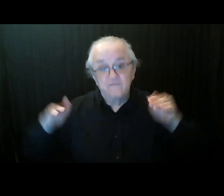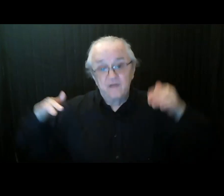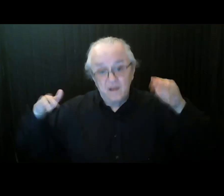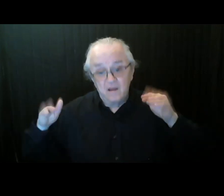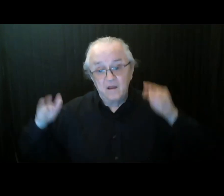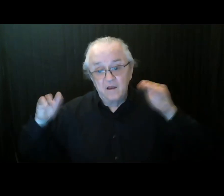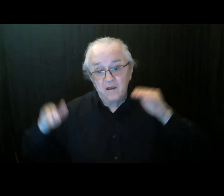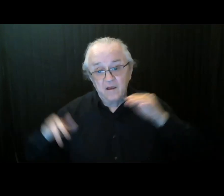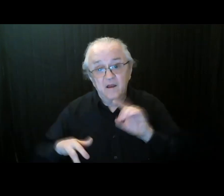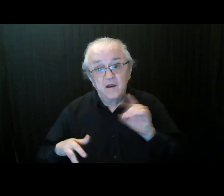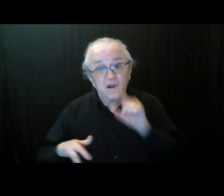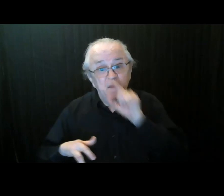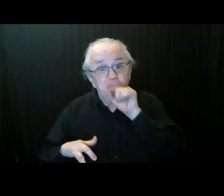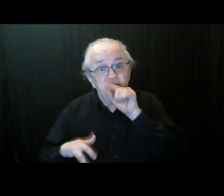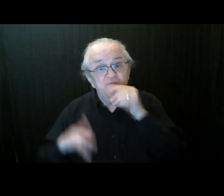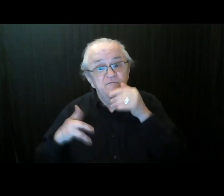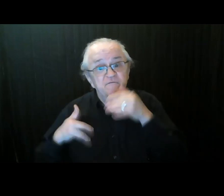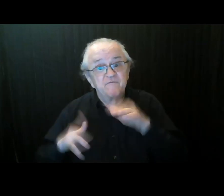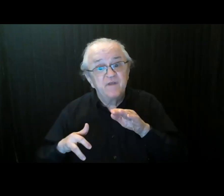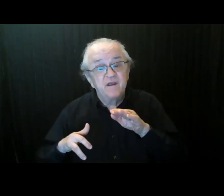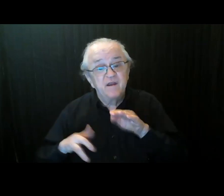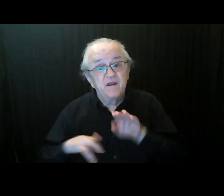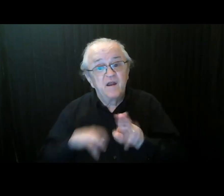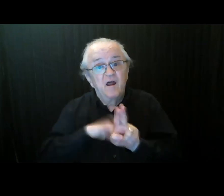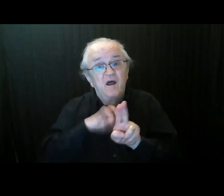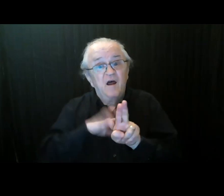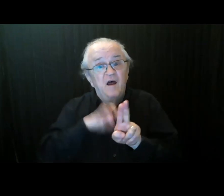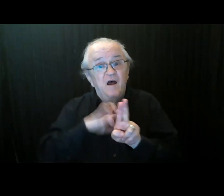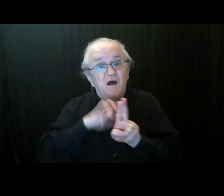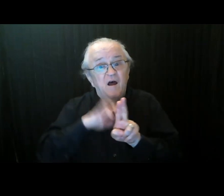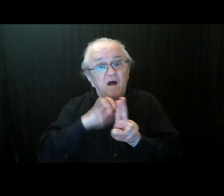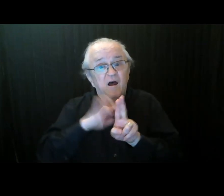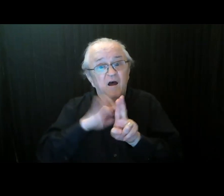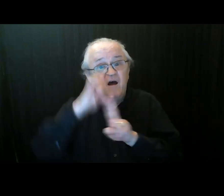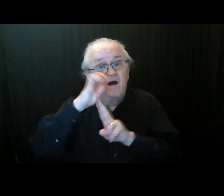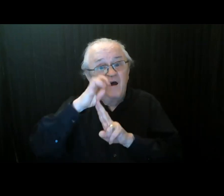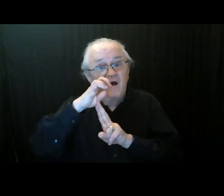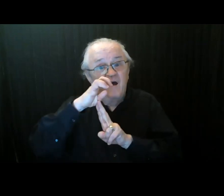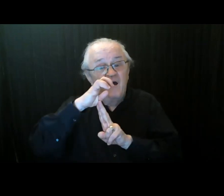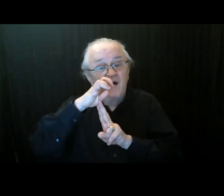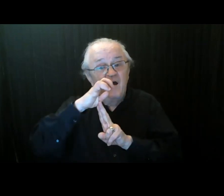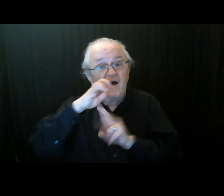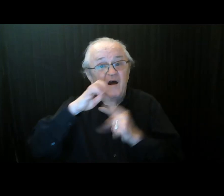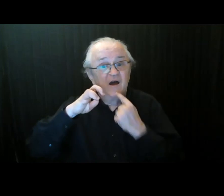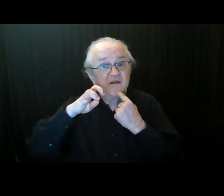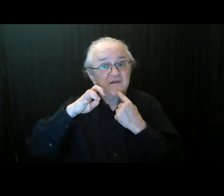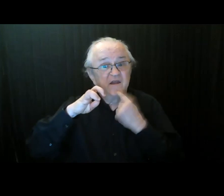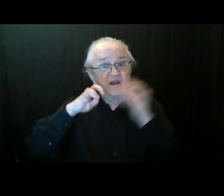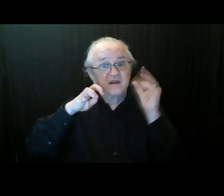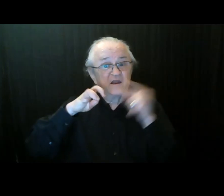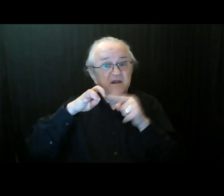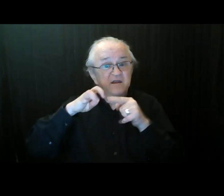Dickie Peep had hopped back up to the top of the stepladder and was sitting on top of the stepladder. And when I said I was teaching him to fly,